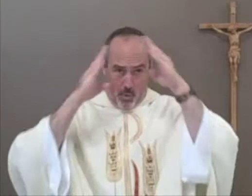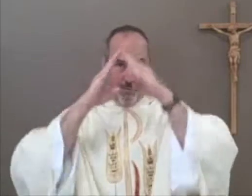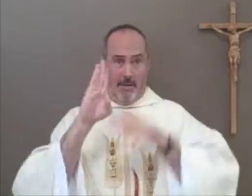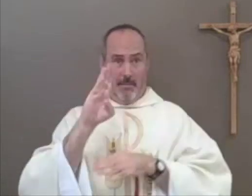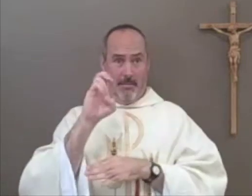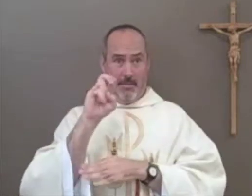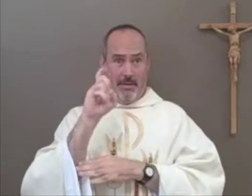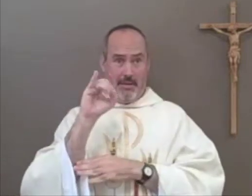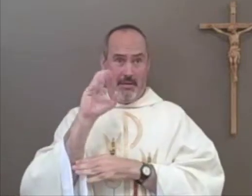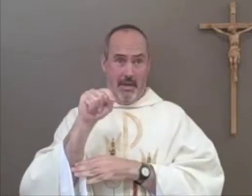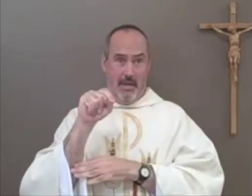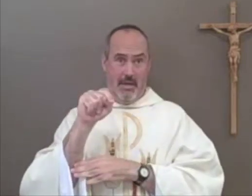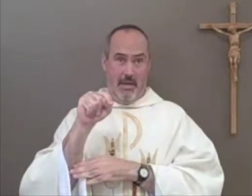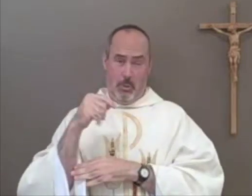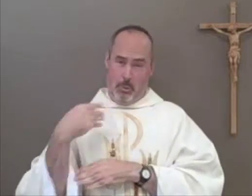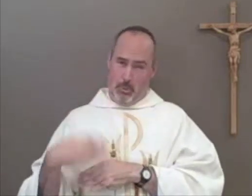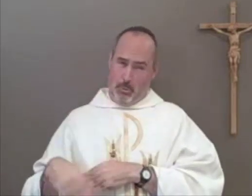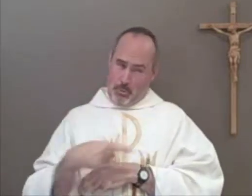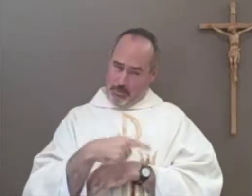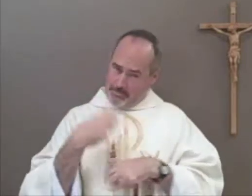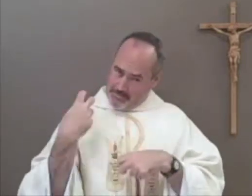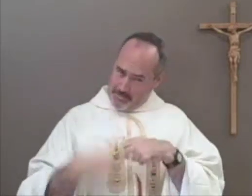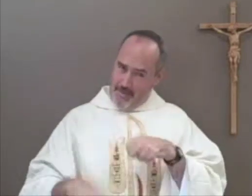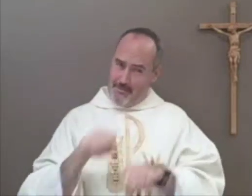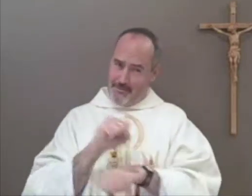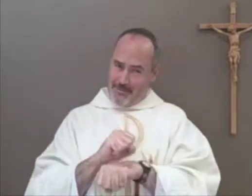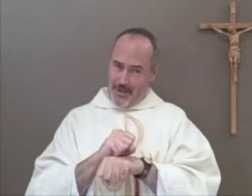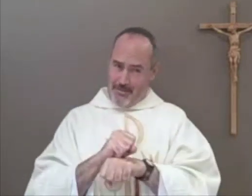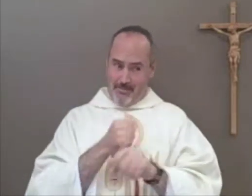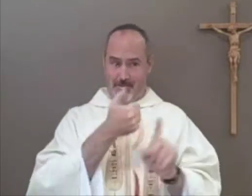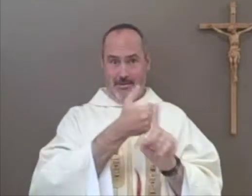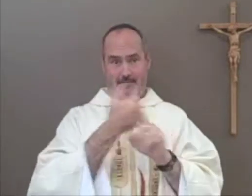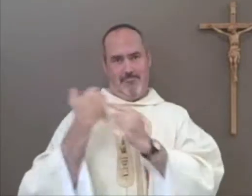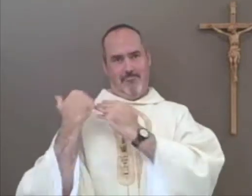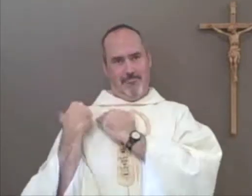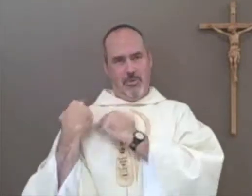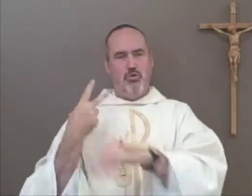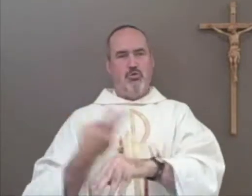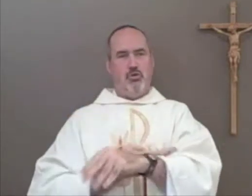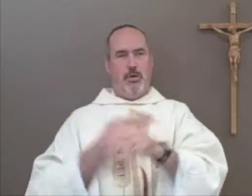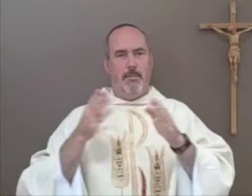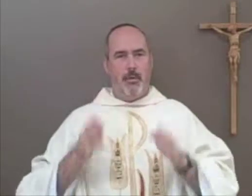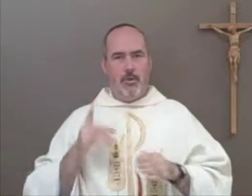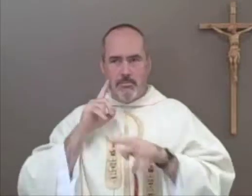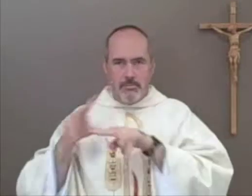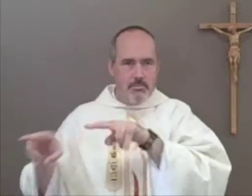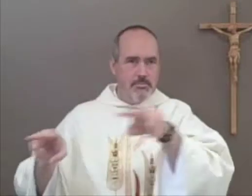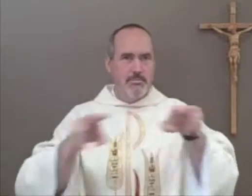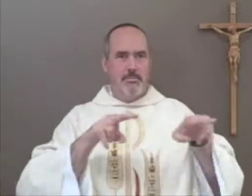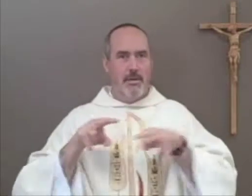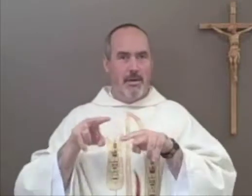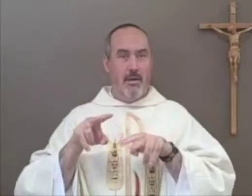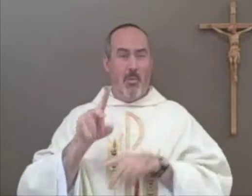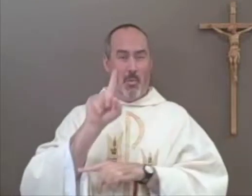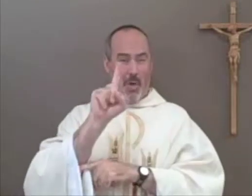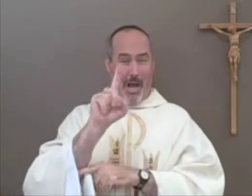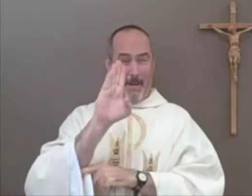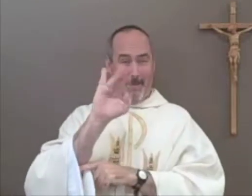One, we should be praying for Pope Benedict. He has a most difficult job. He's our shepherd that leads over